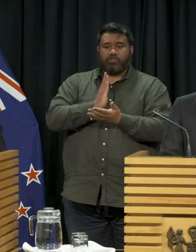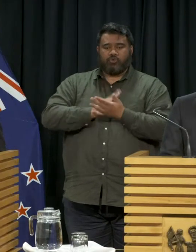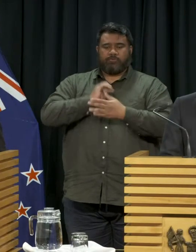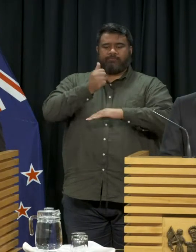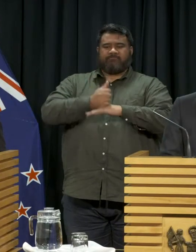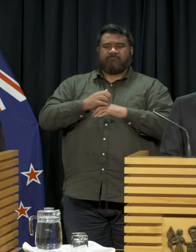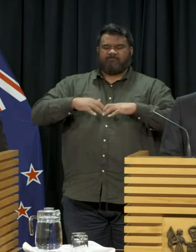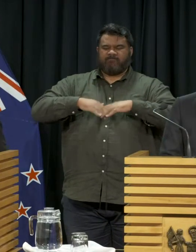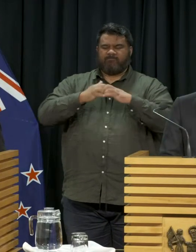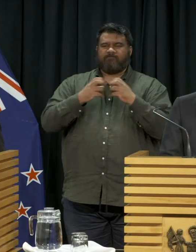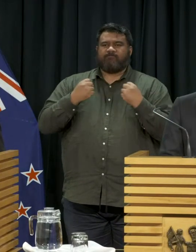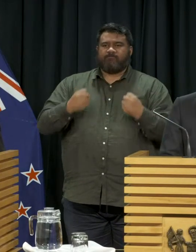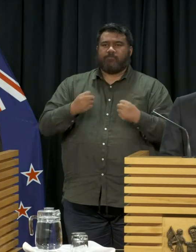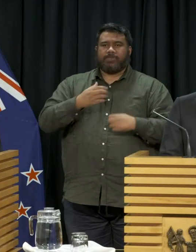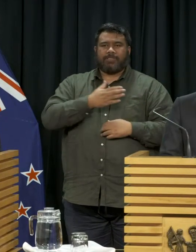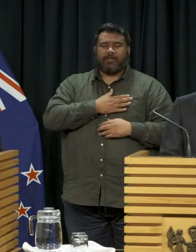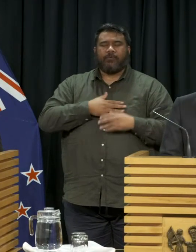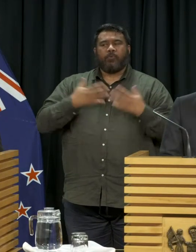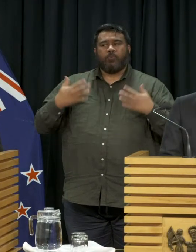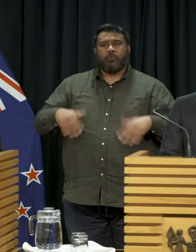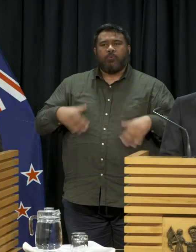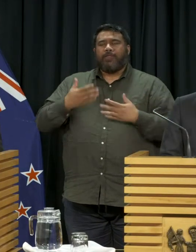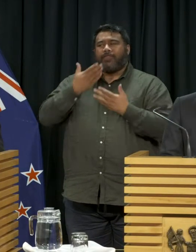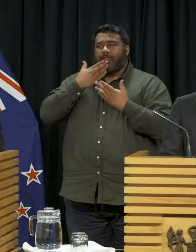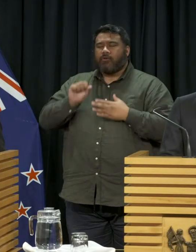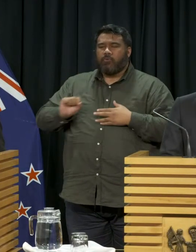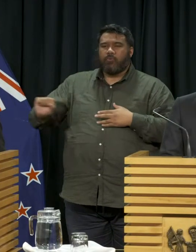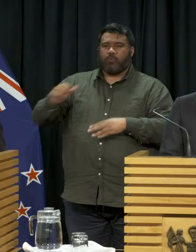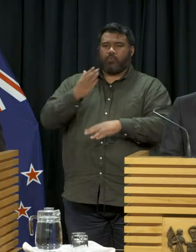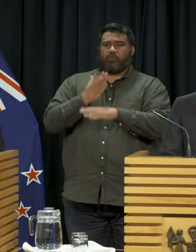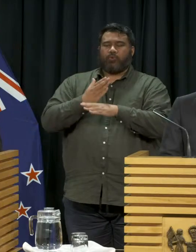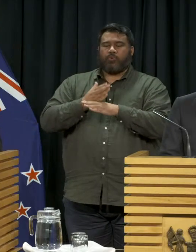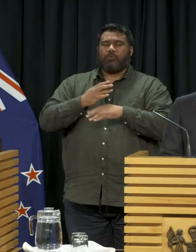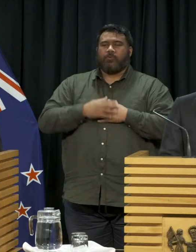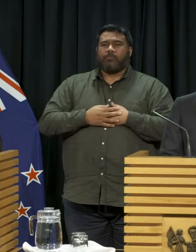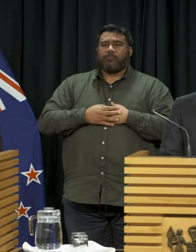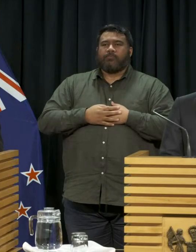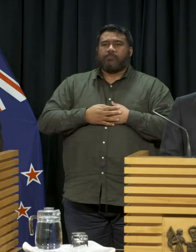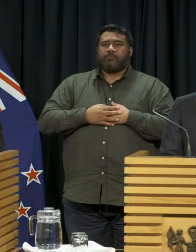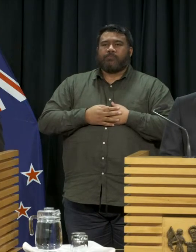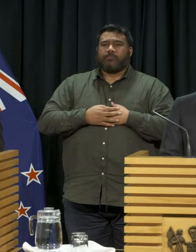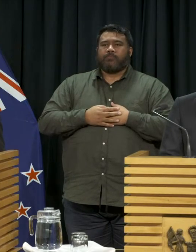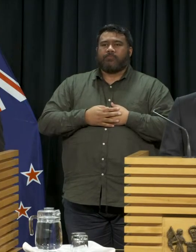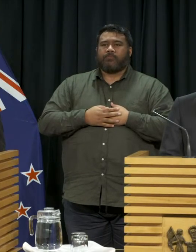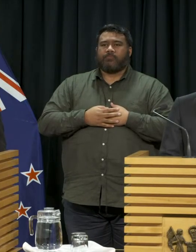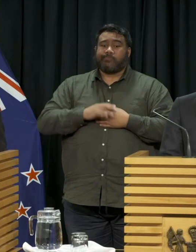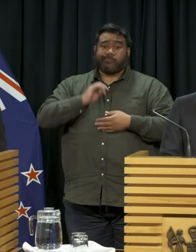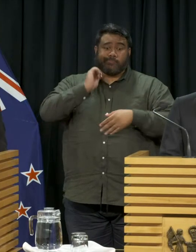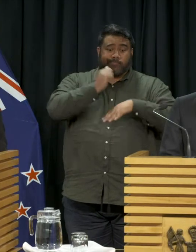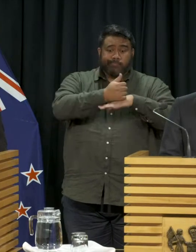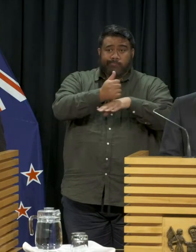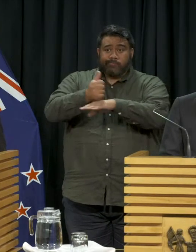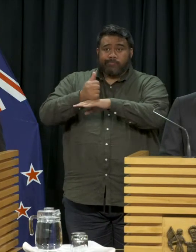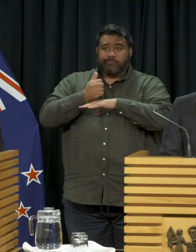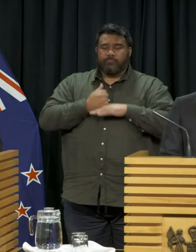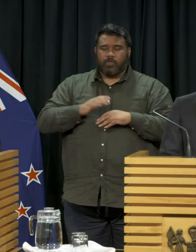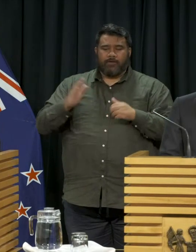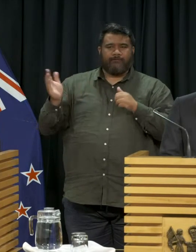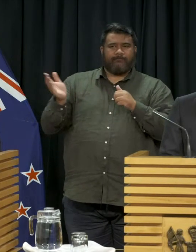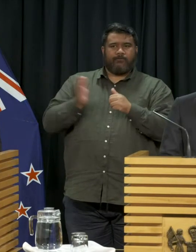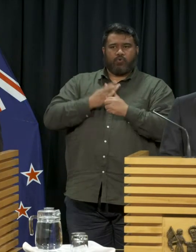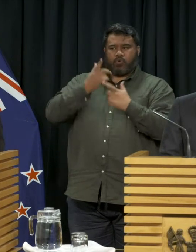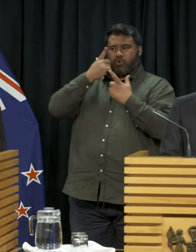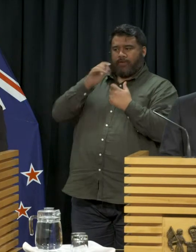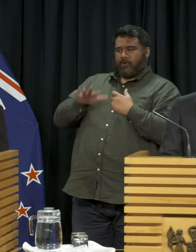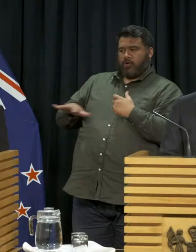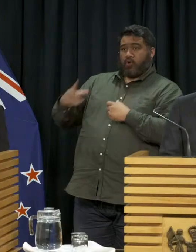we set out our COVID vaccination program earlier this year, we prioritised workers at these facilities, along with those